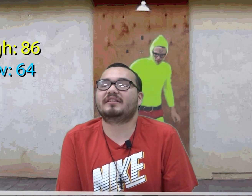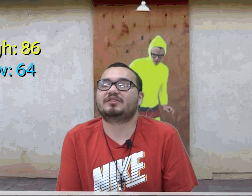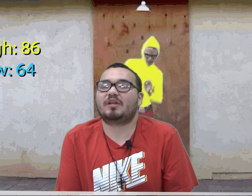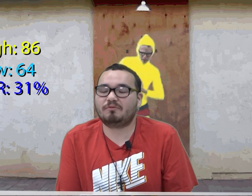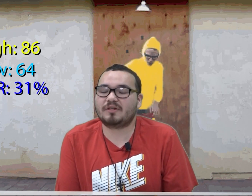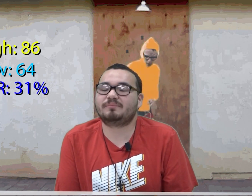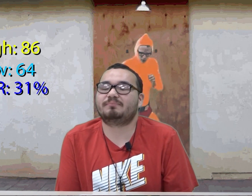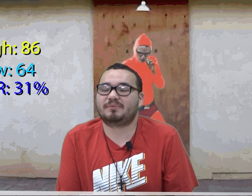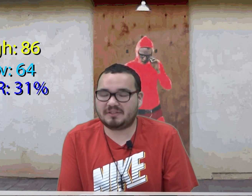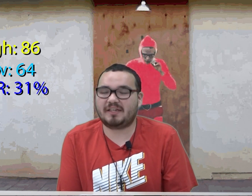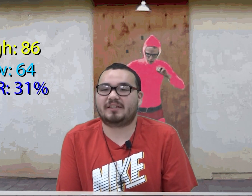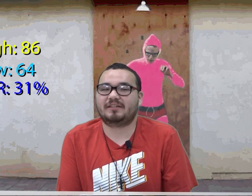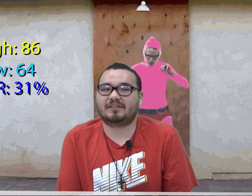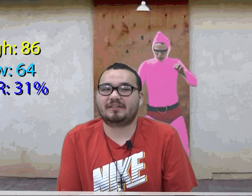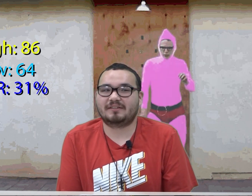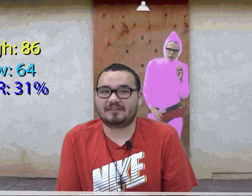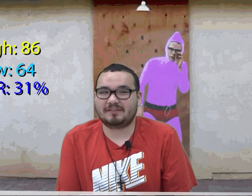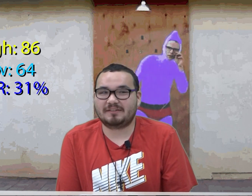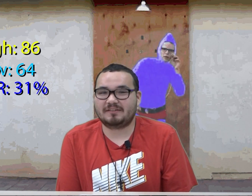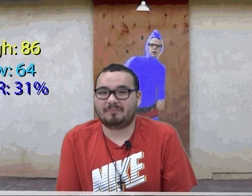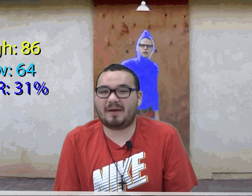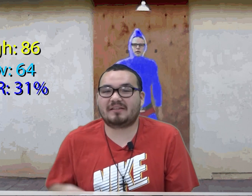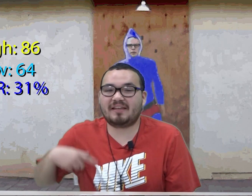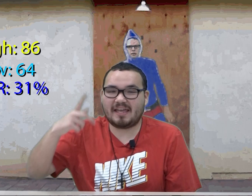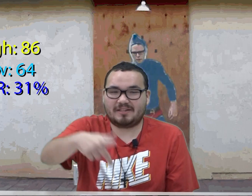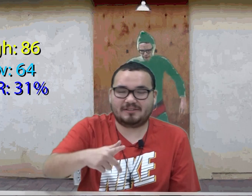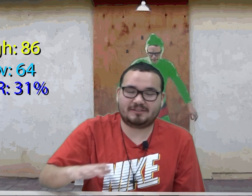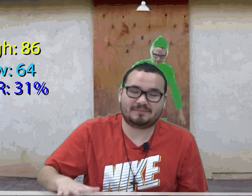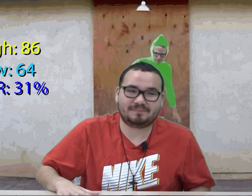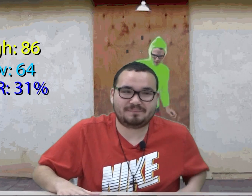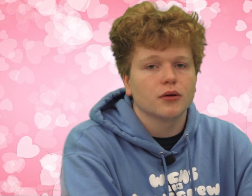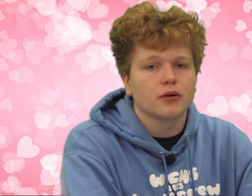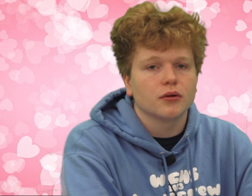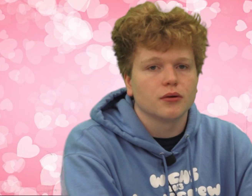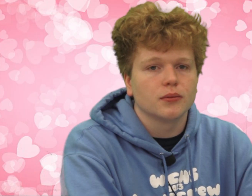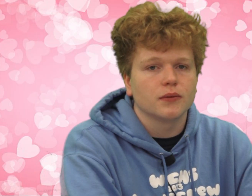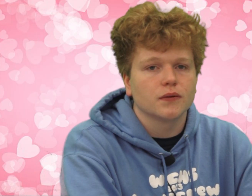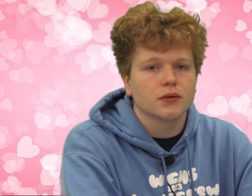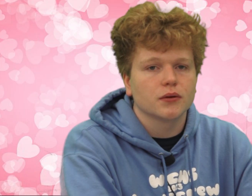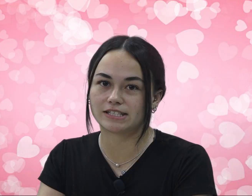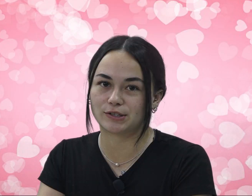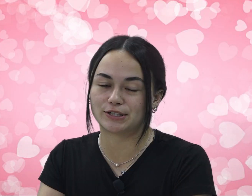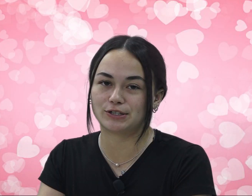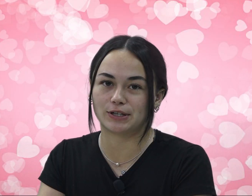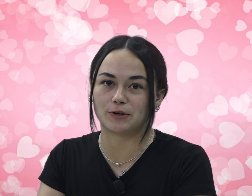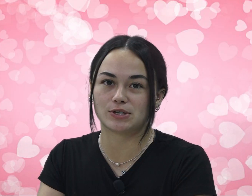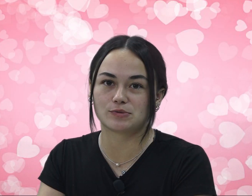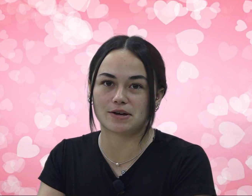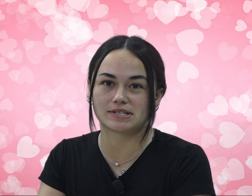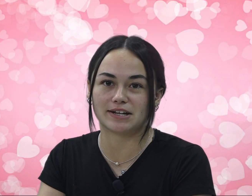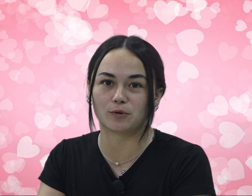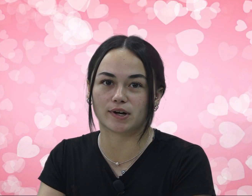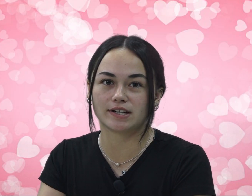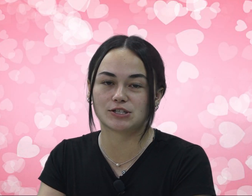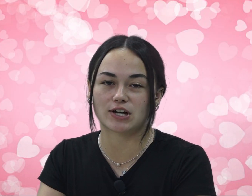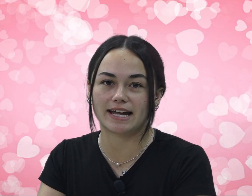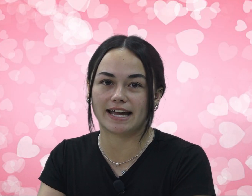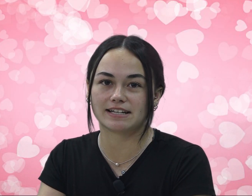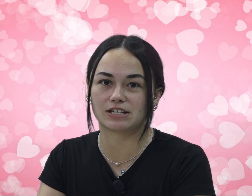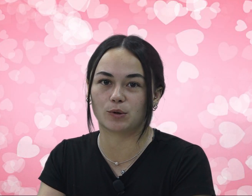is 31%. Back to the anchors. Would you like to learn a new language without saying a word? Try ASL, where